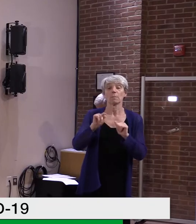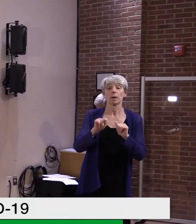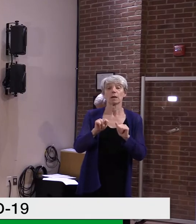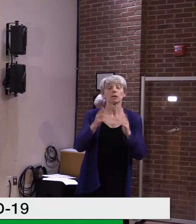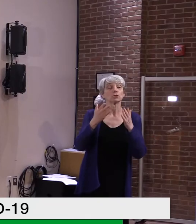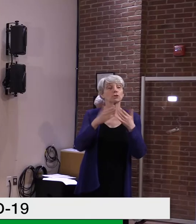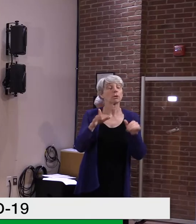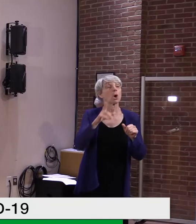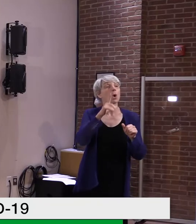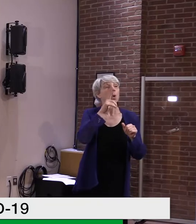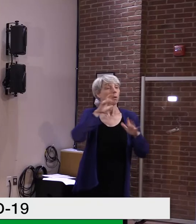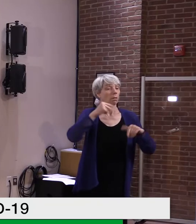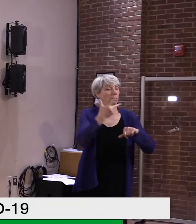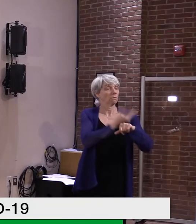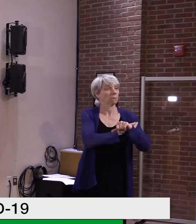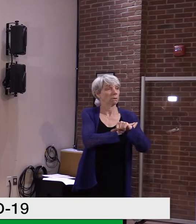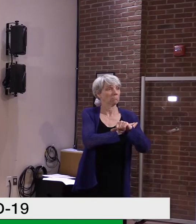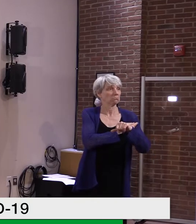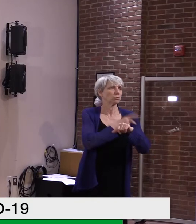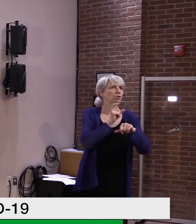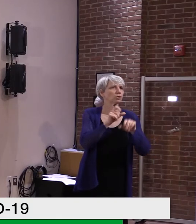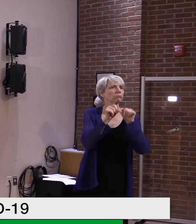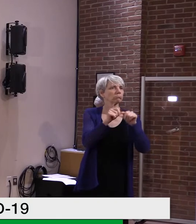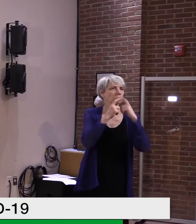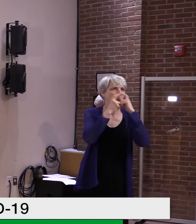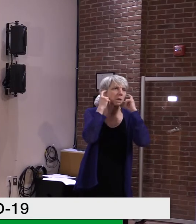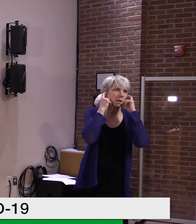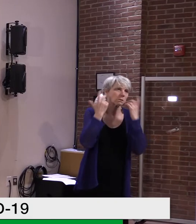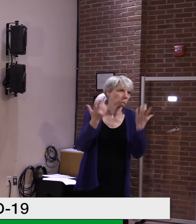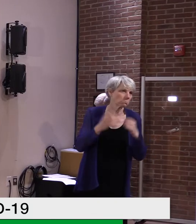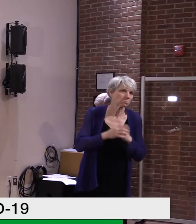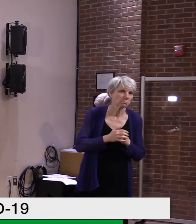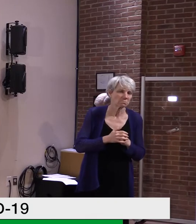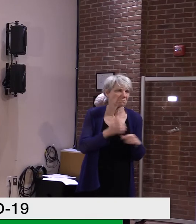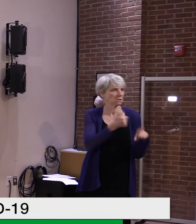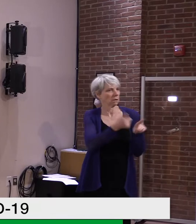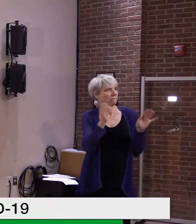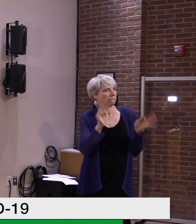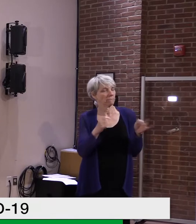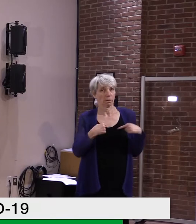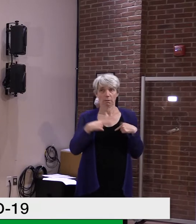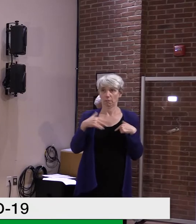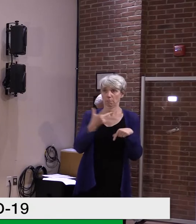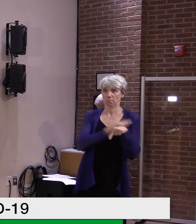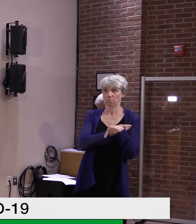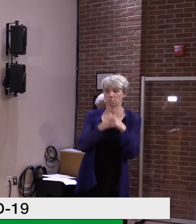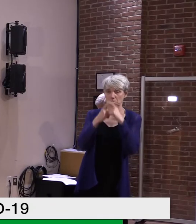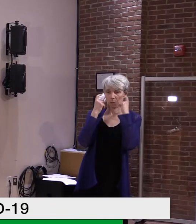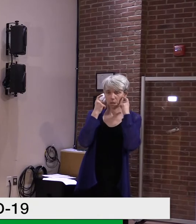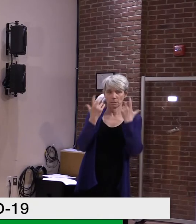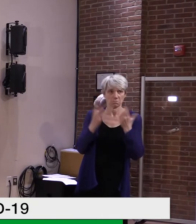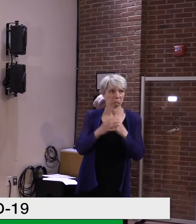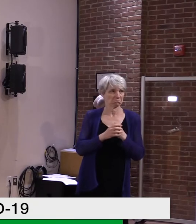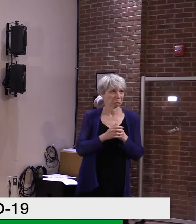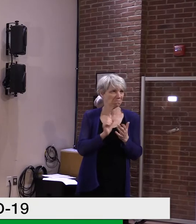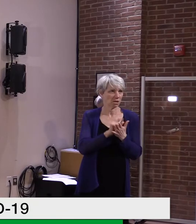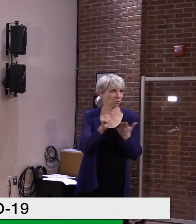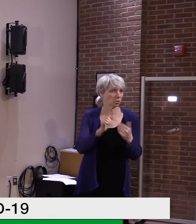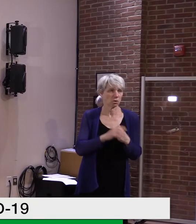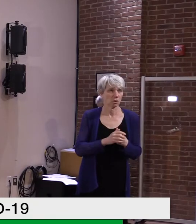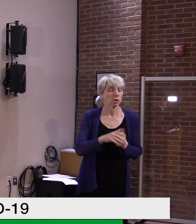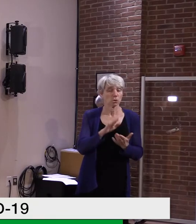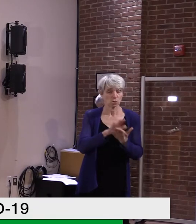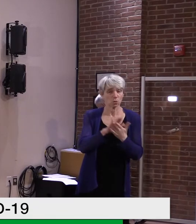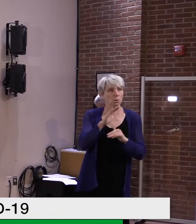who's unvaccinated should continue to be wearing a mask. But other than that, I don't anticipate any restrictions on use of